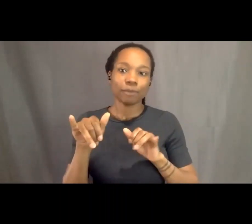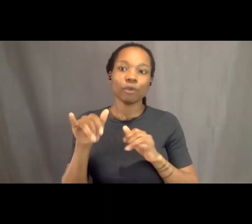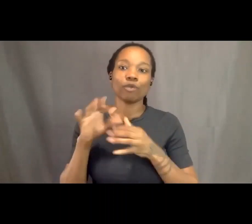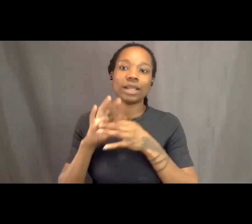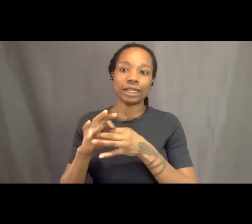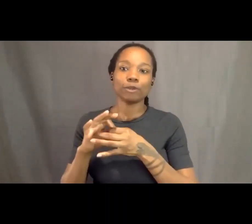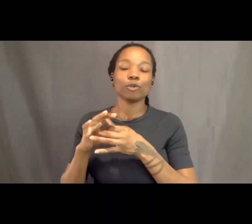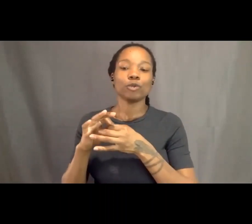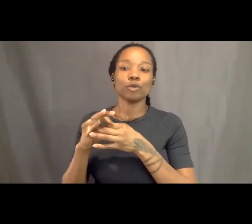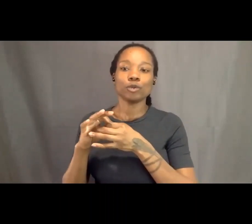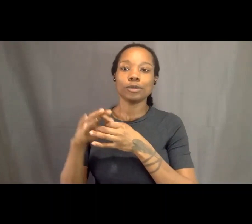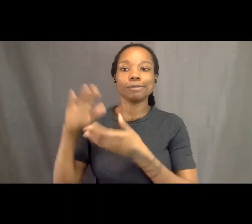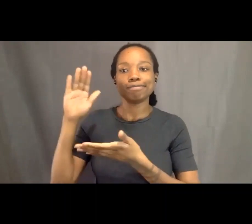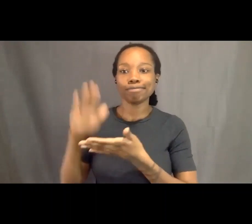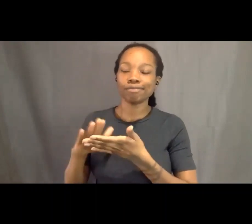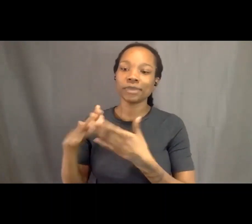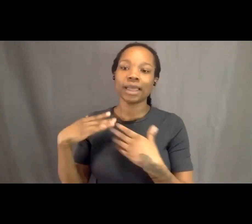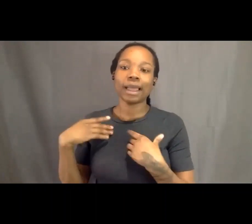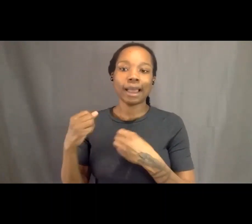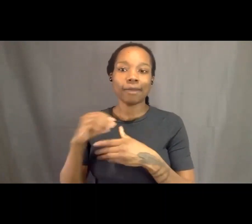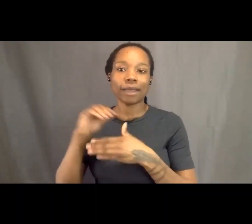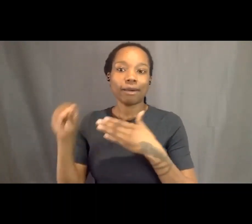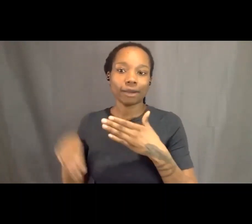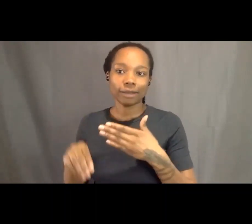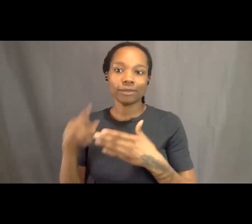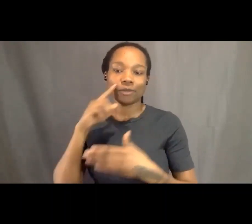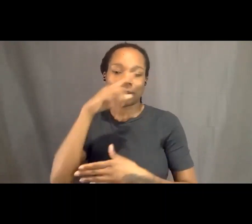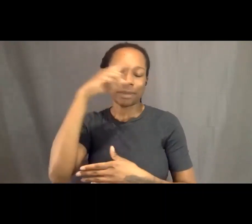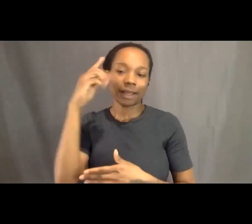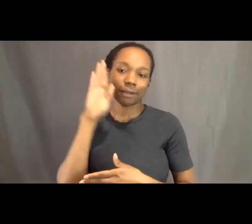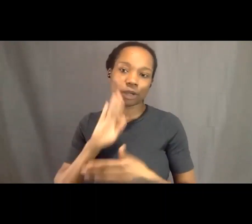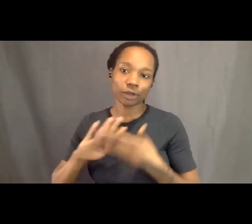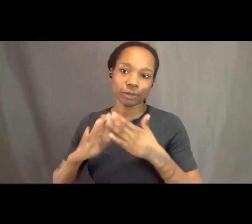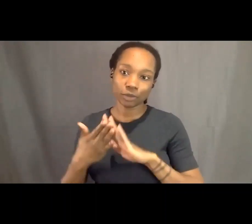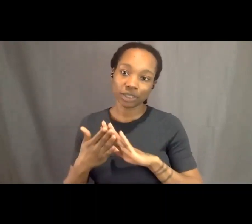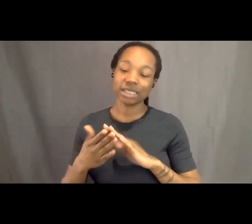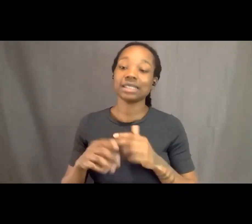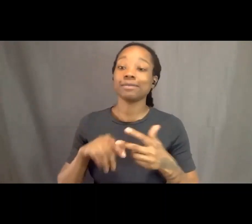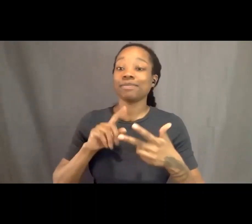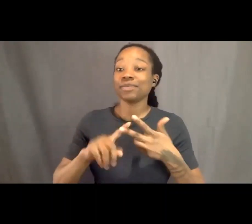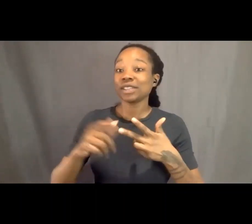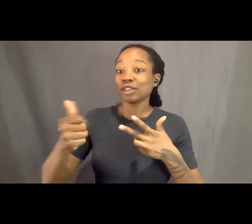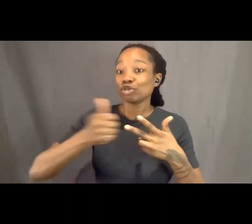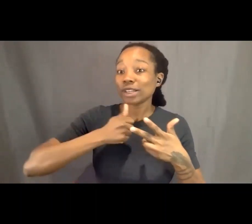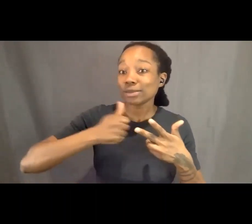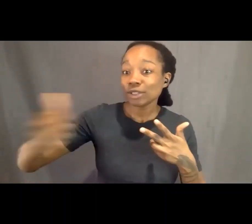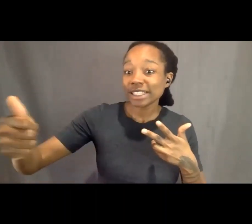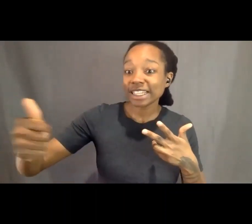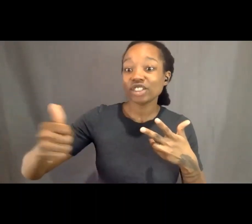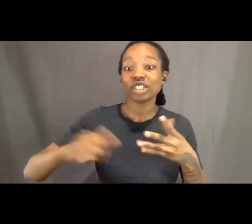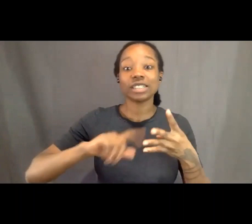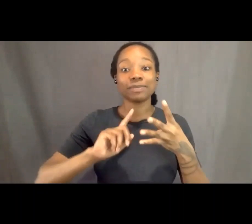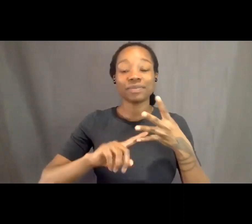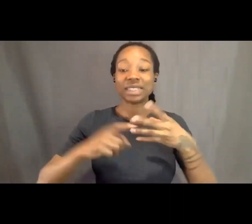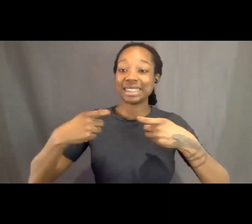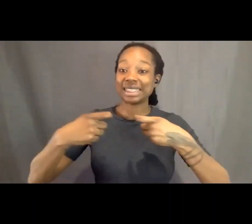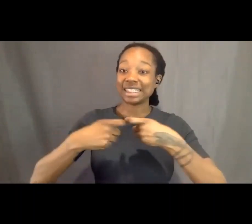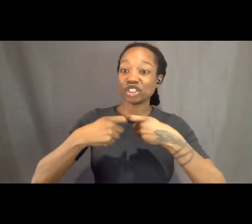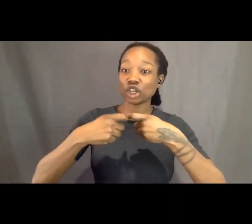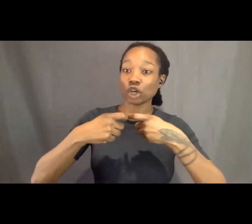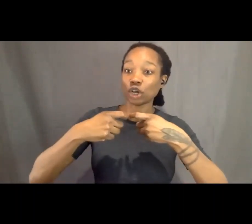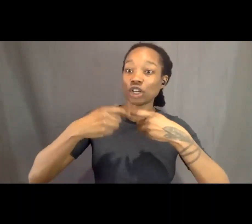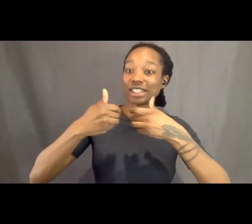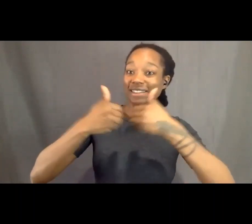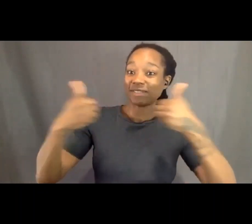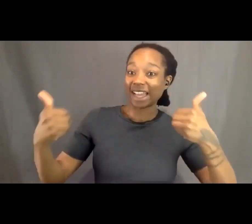whole. Transportation, lack of transportation to get there, the digital divide, technology, the ability to be able to